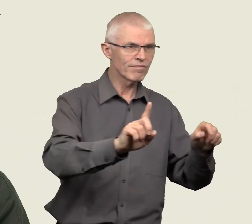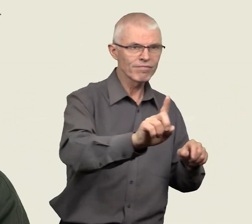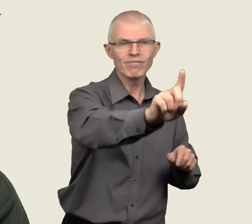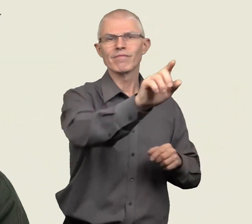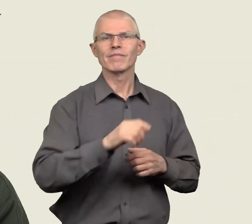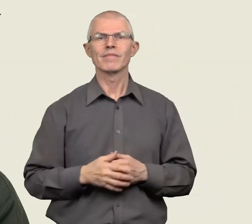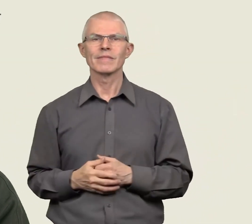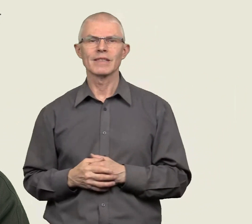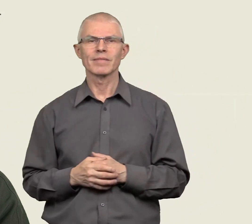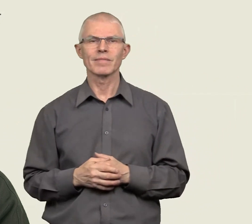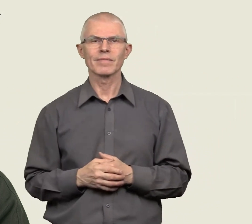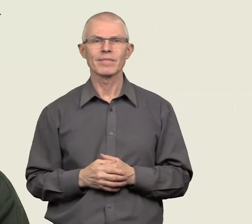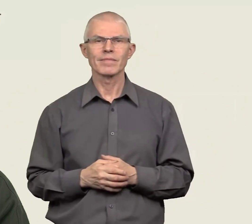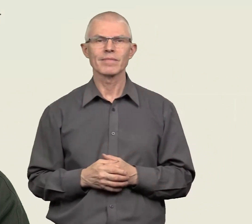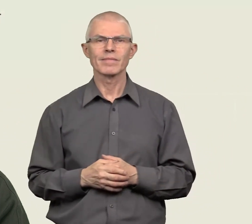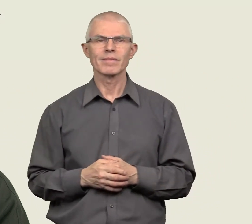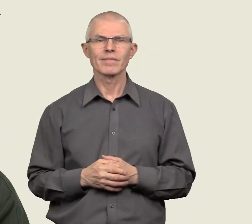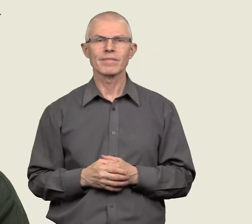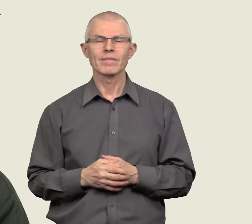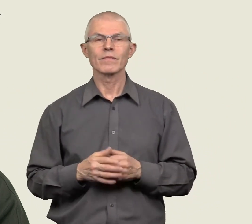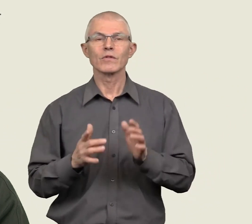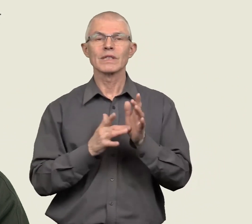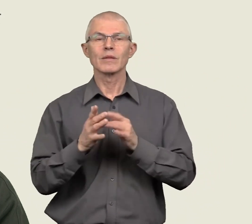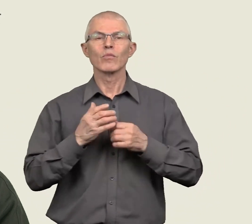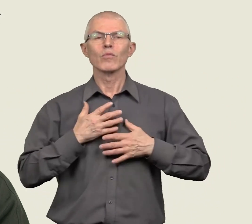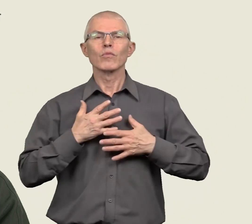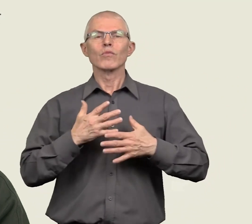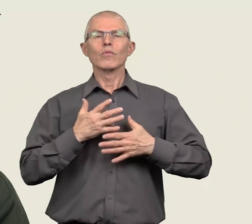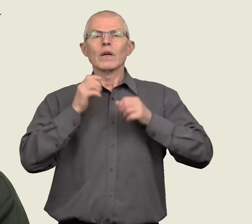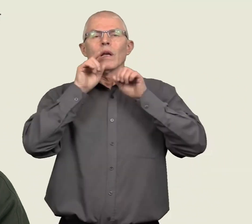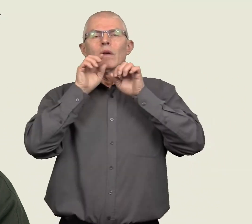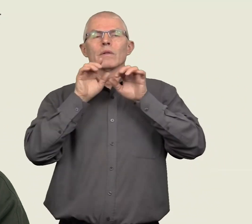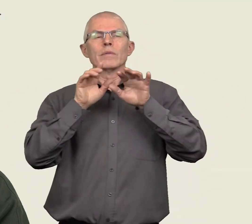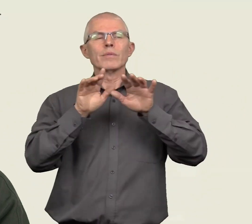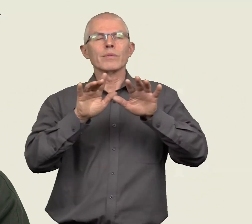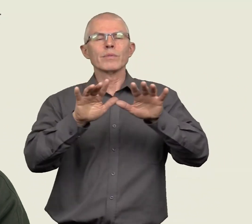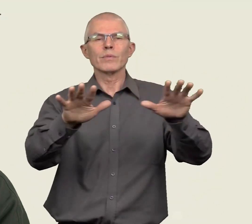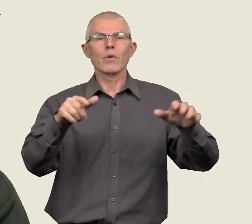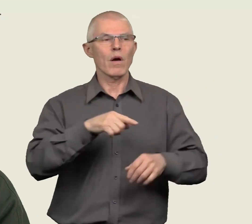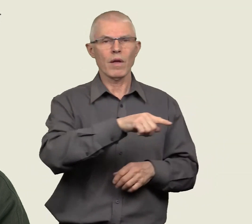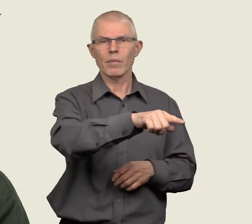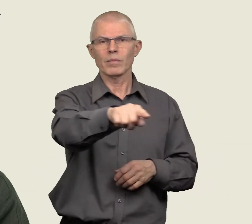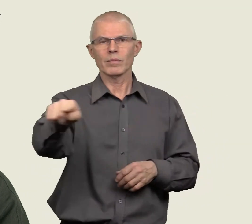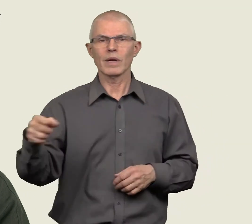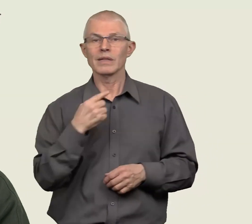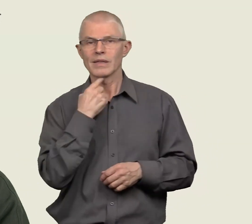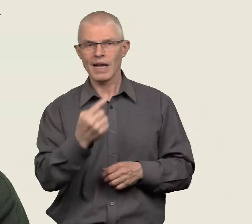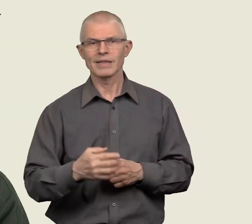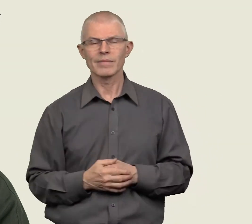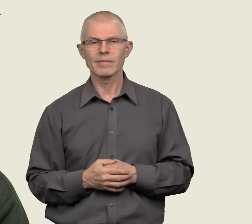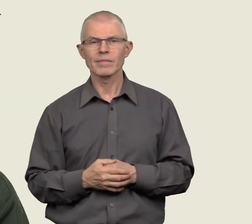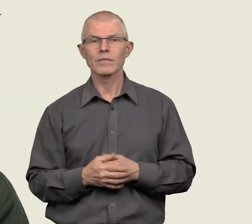And with that, he breathed on them and said, "Receive the